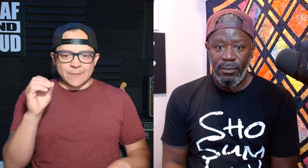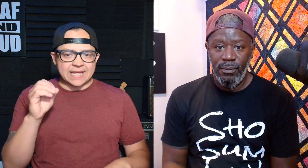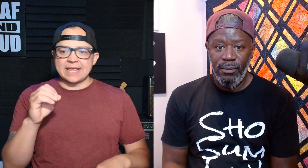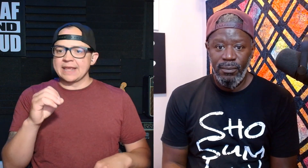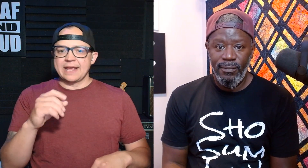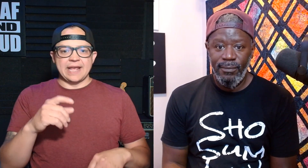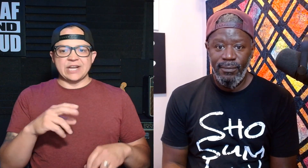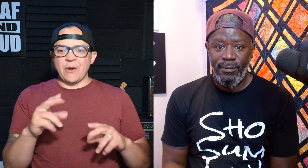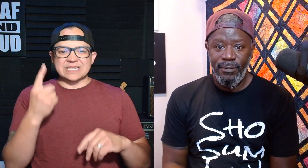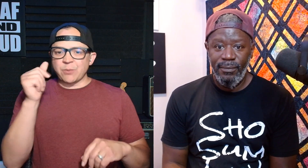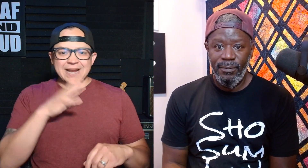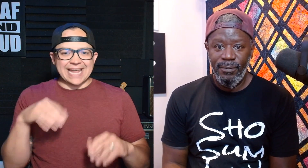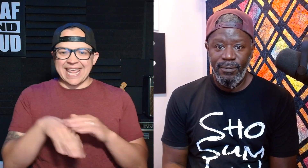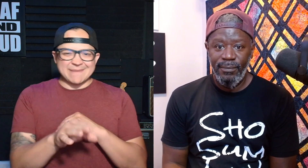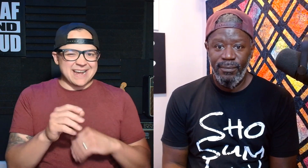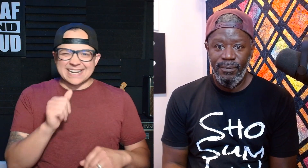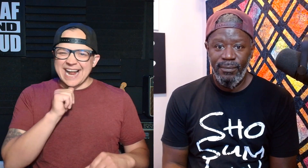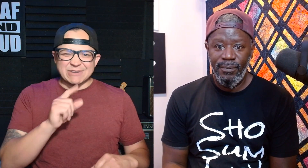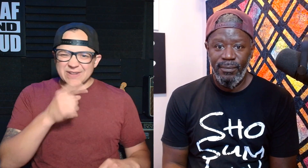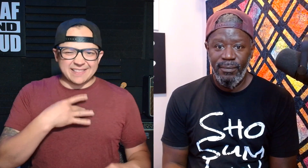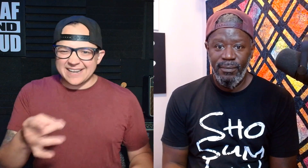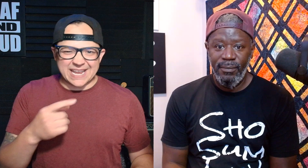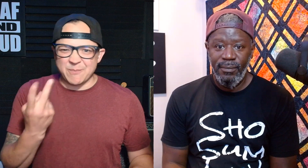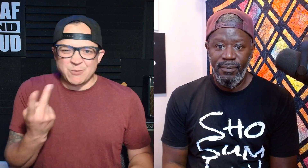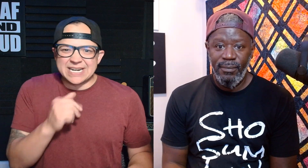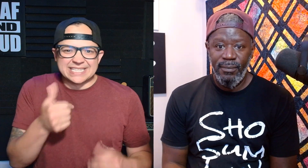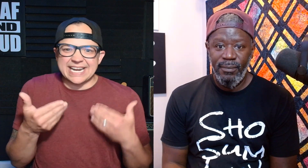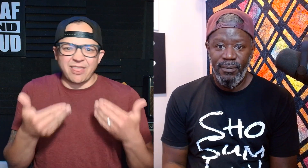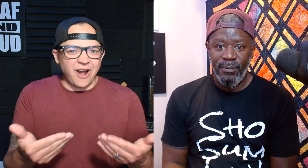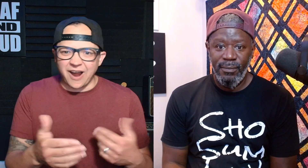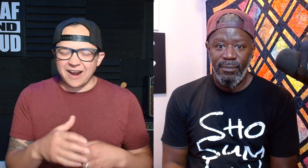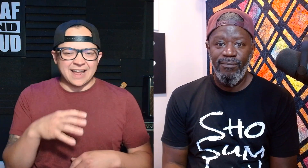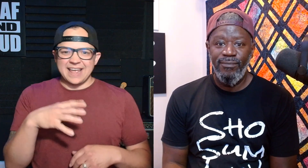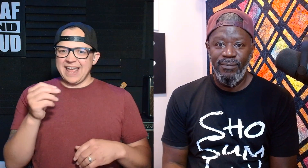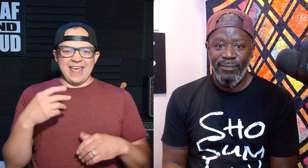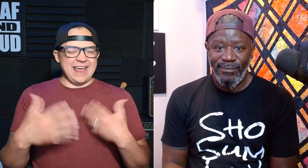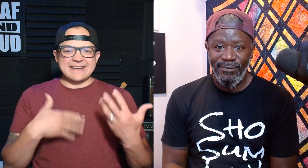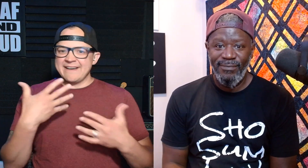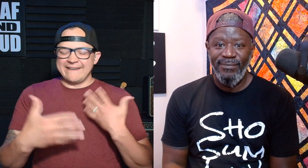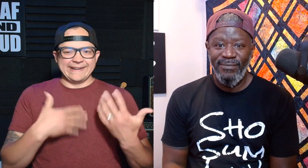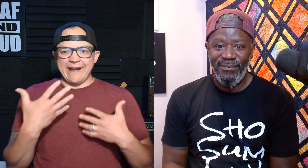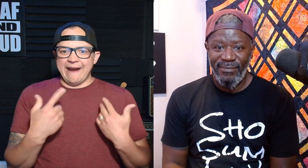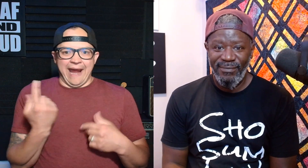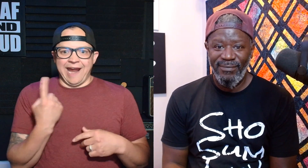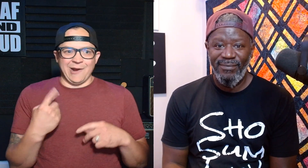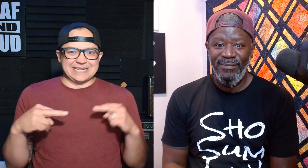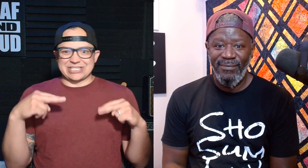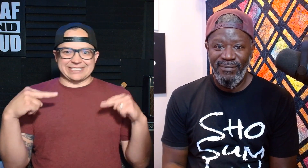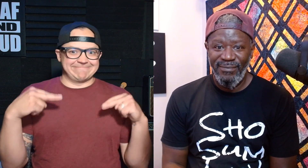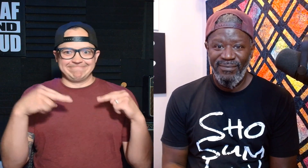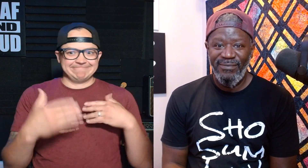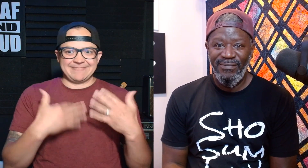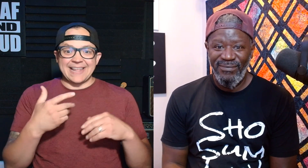my company, you know, this one guy came in. I didn't really like him. We didn't get along. And, you know, I